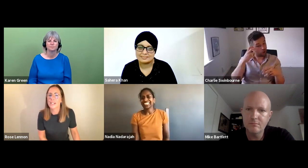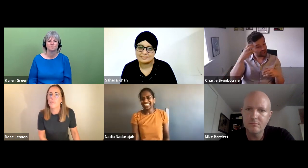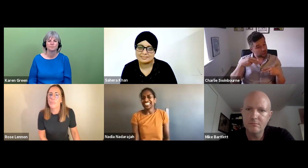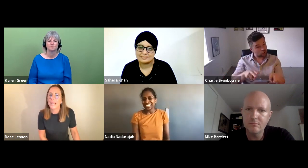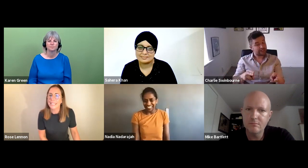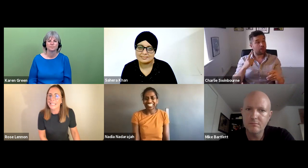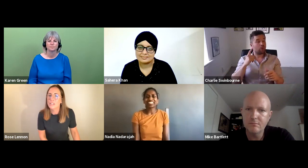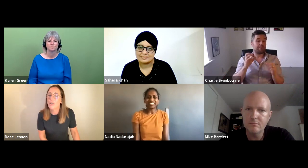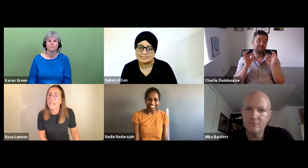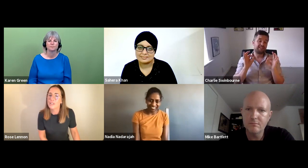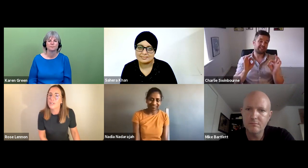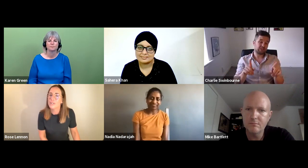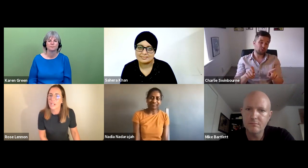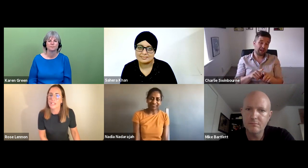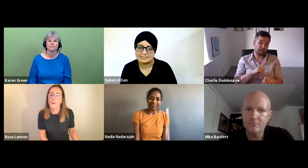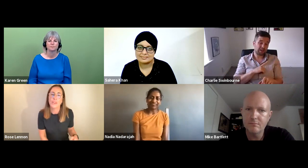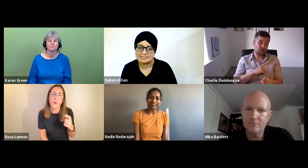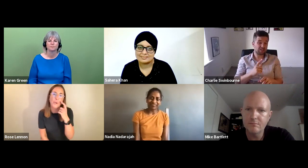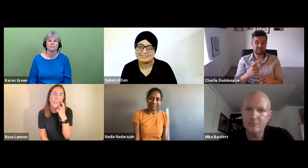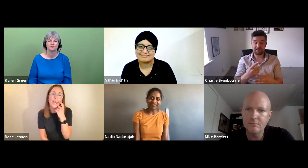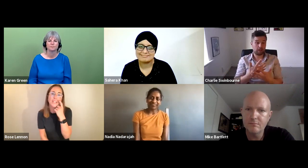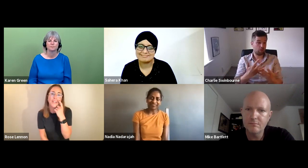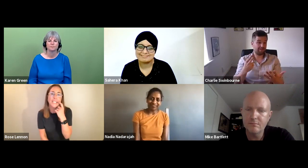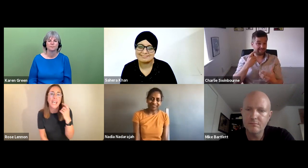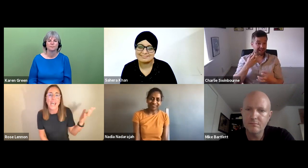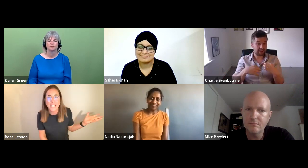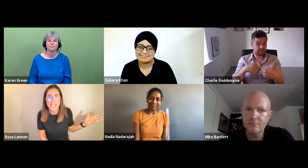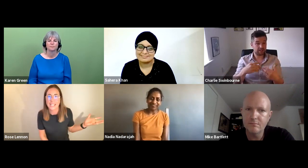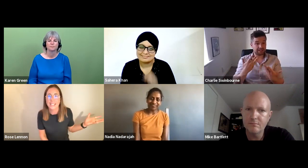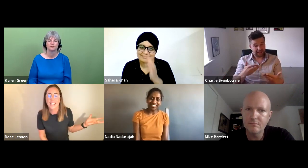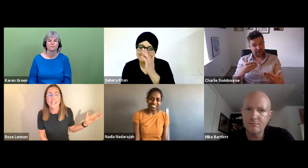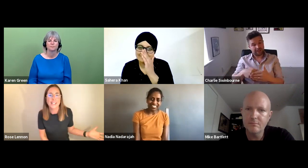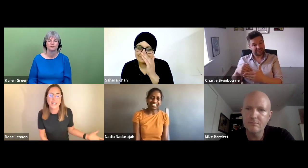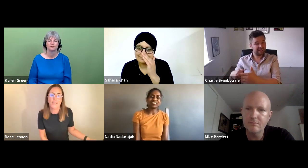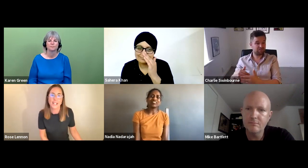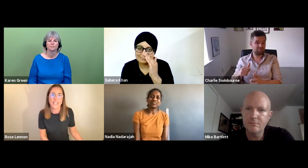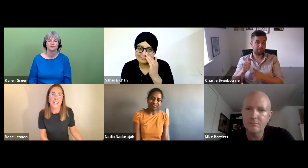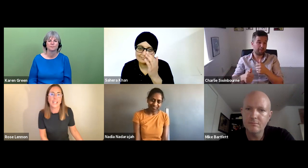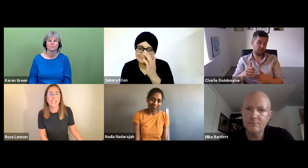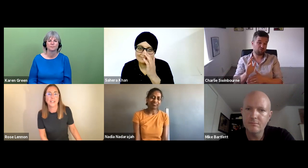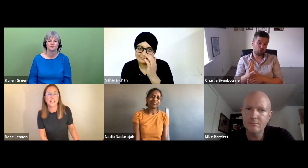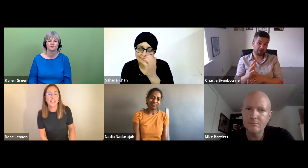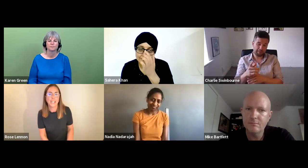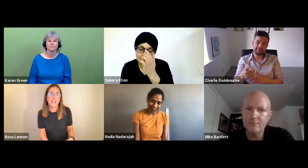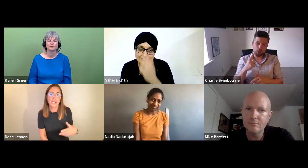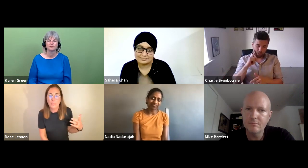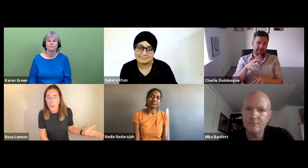Jackson will be in Coronation Street, so I thought that's fantastic. Another deaf actor in a